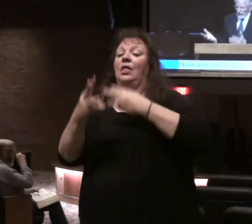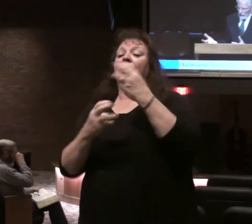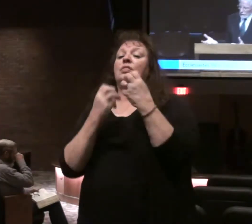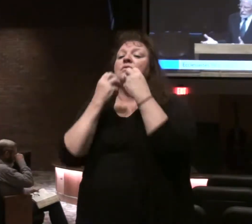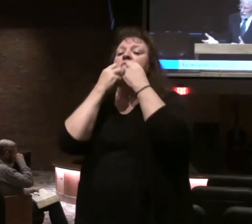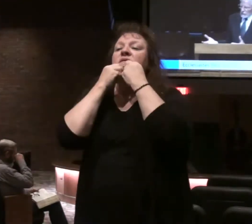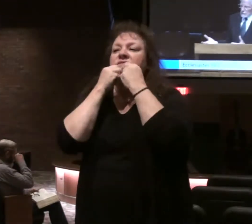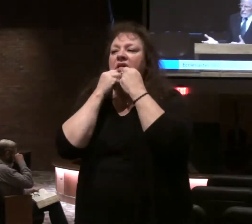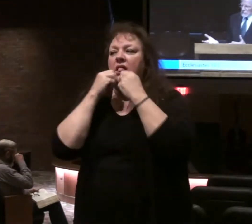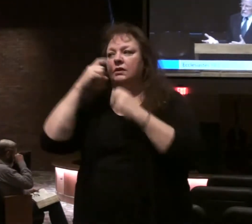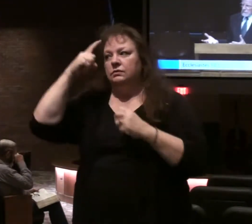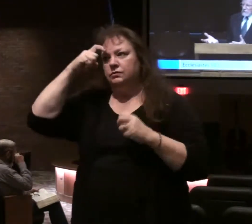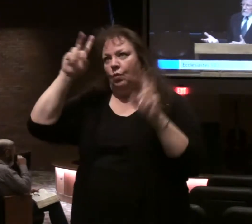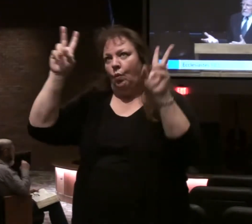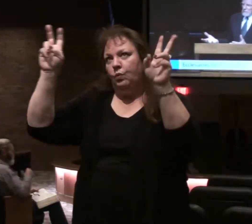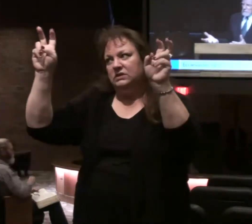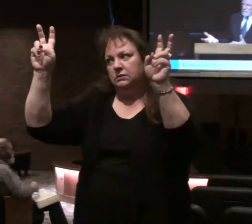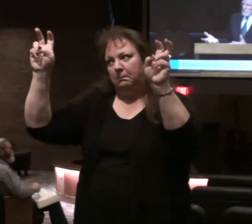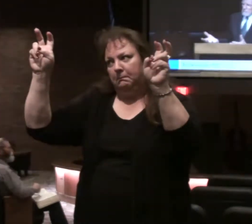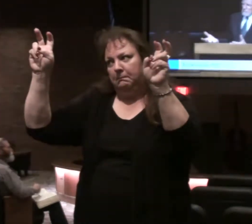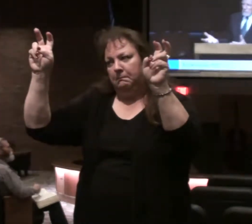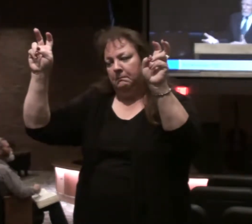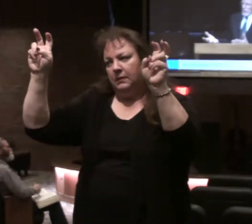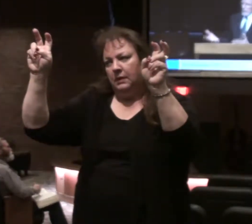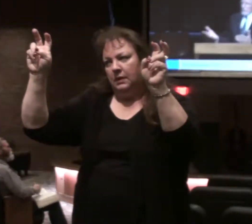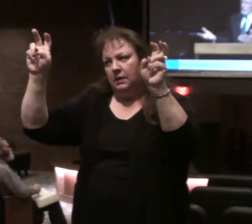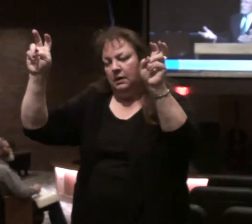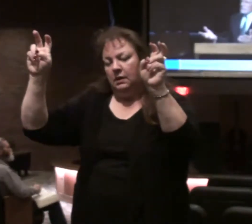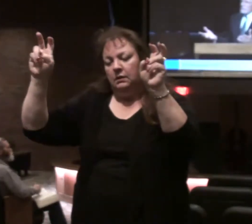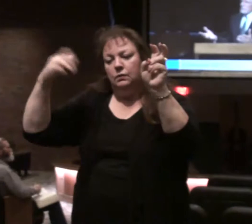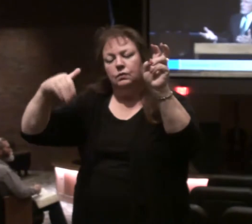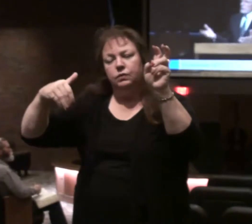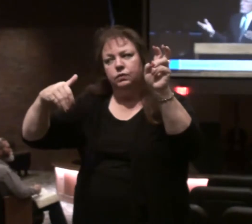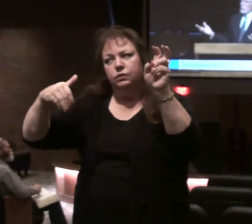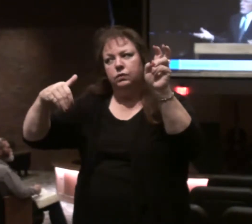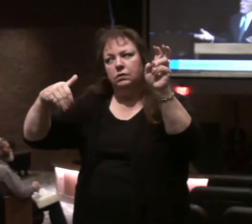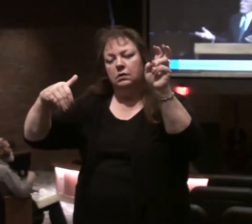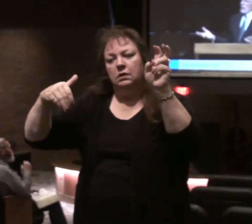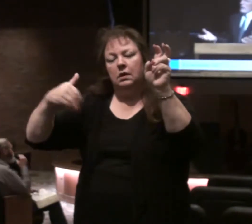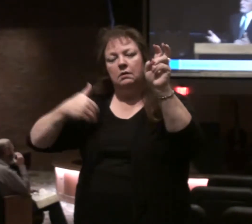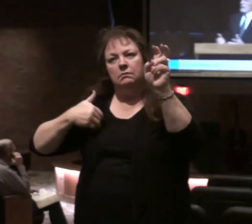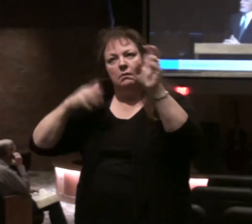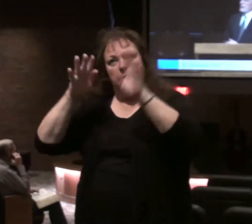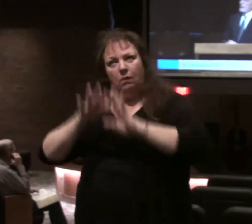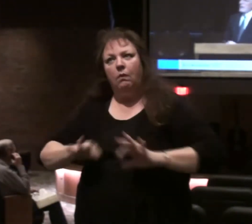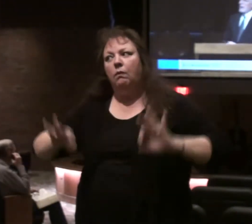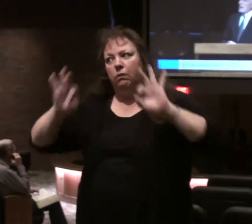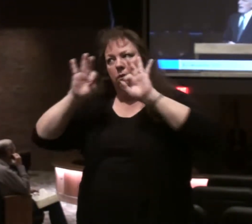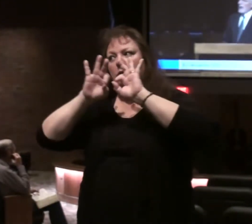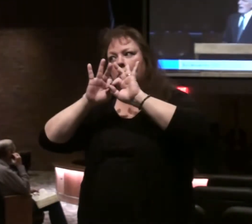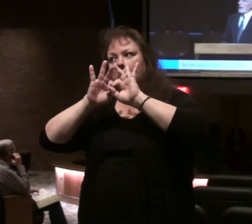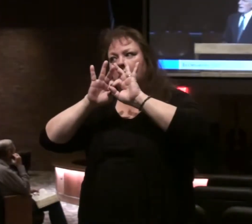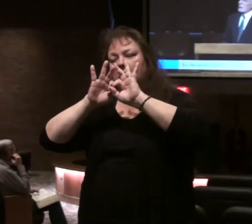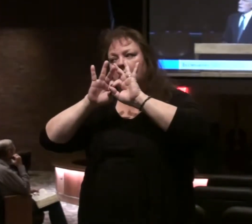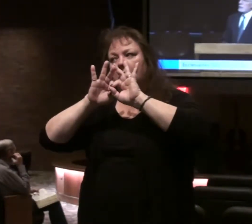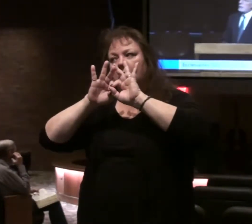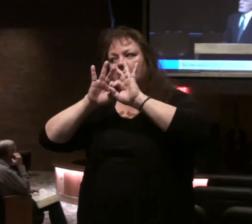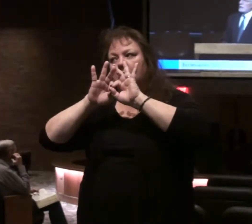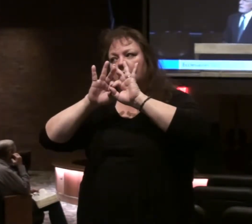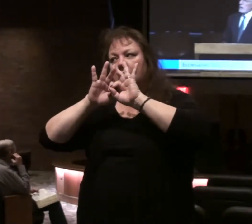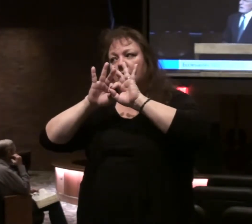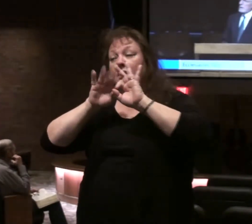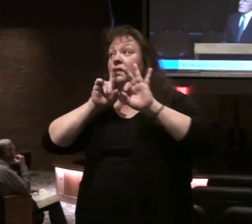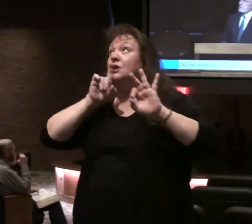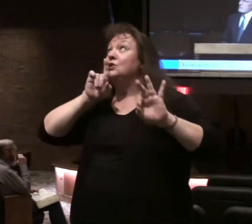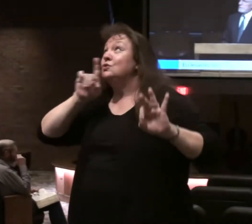values wisdom much greater, much more worthy than true